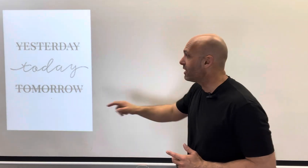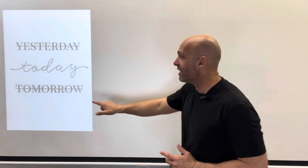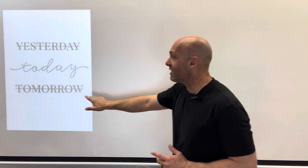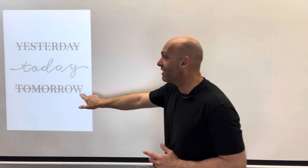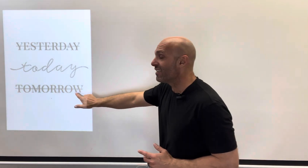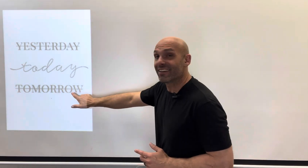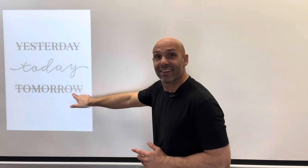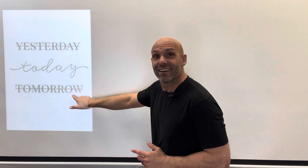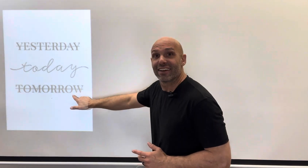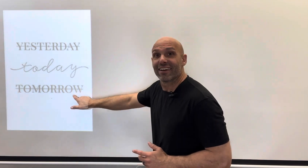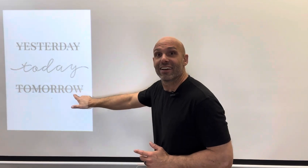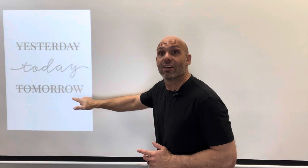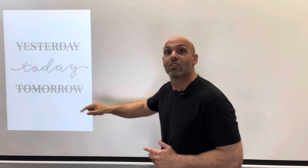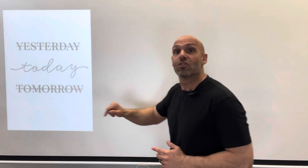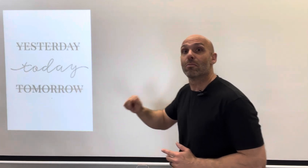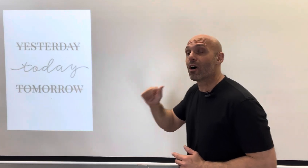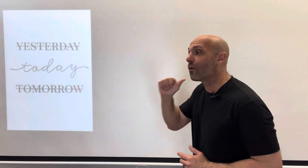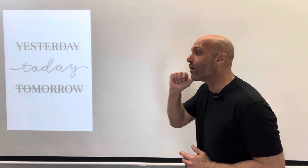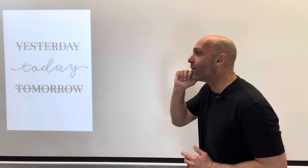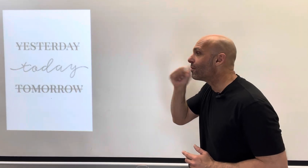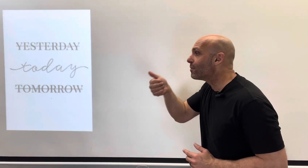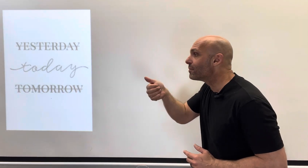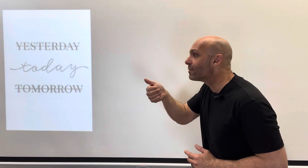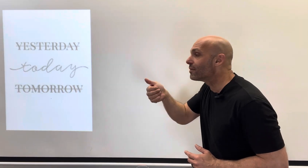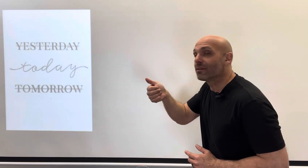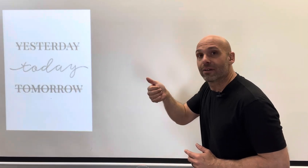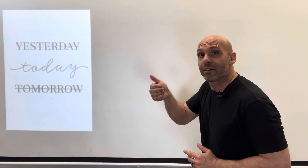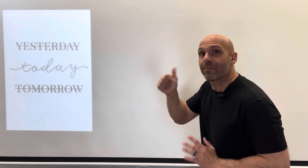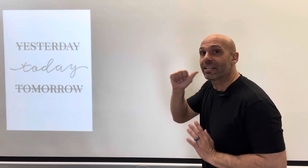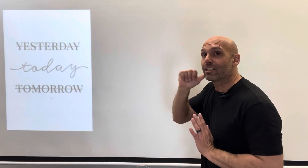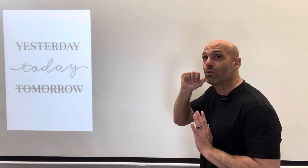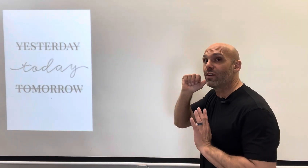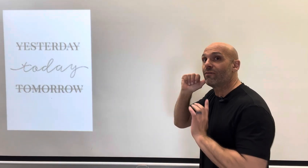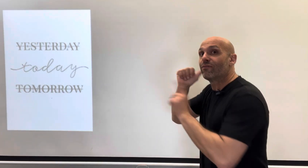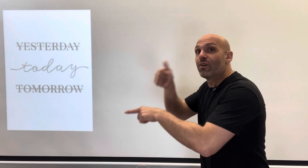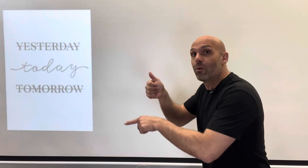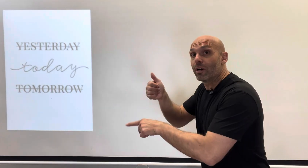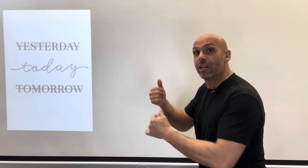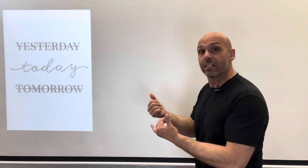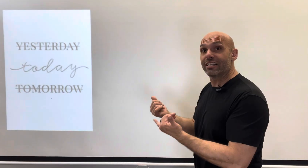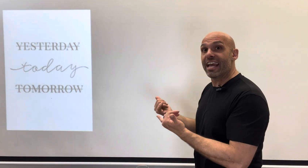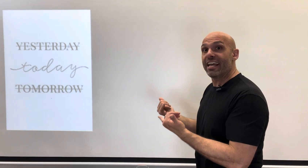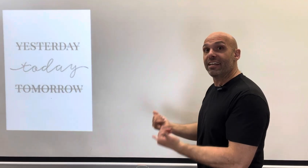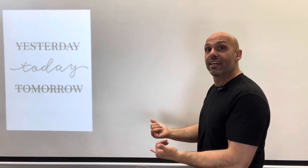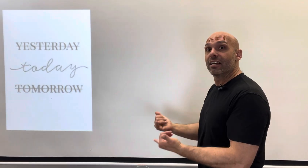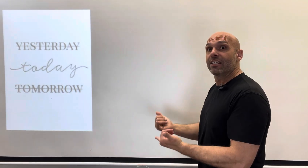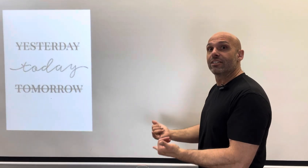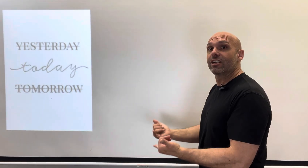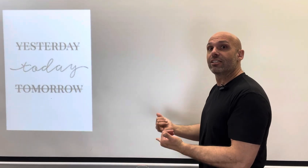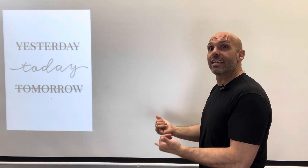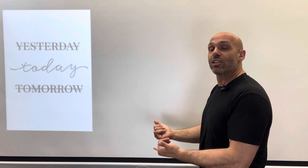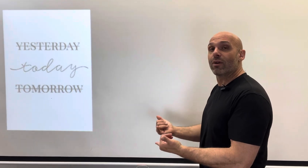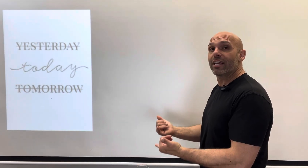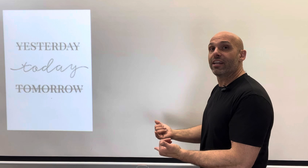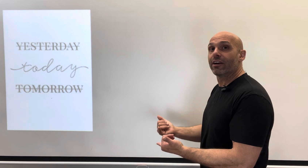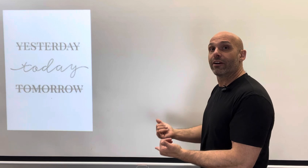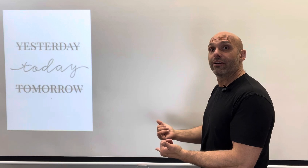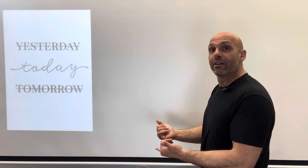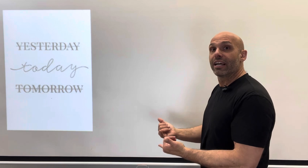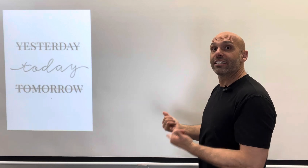it's tomorrow because it's moving forward. Today just stays right here. It's not